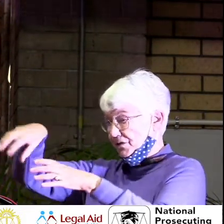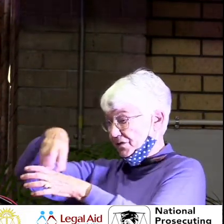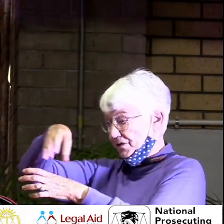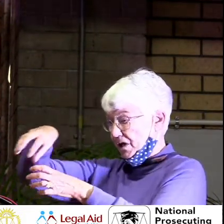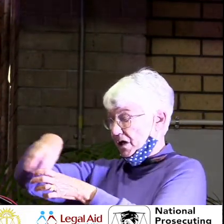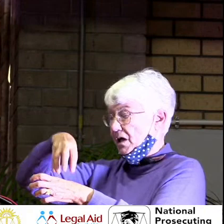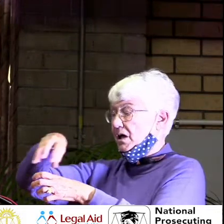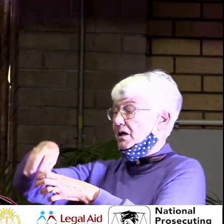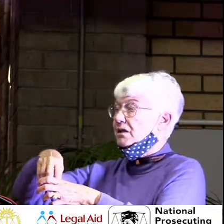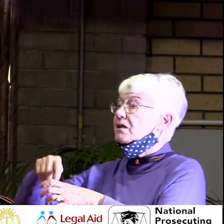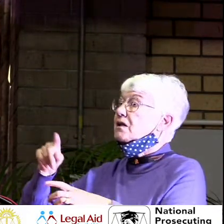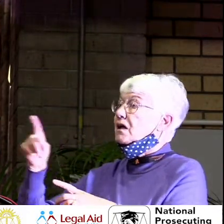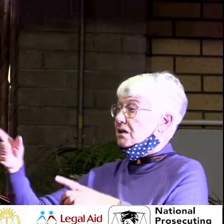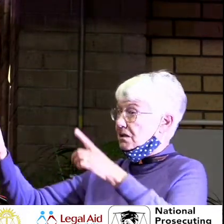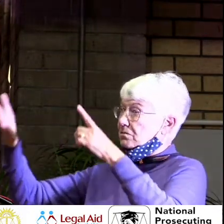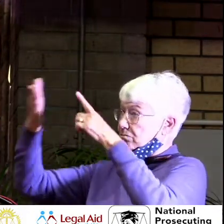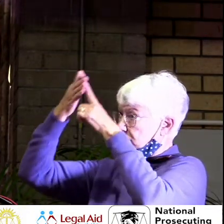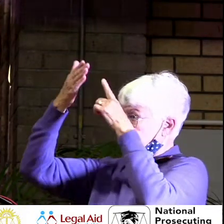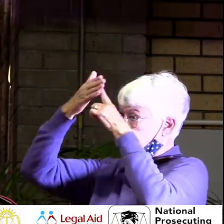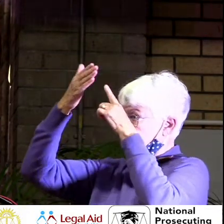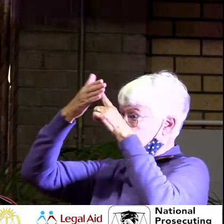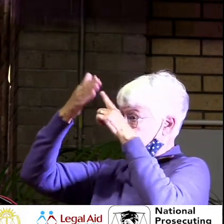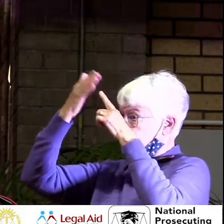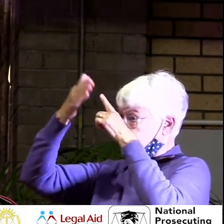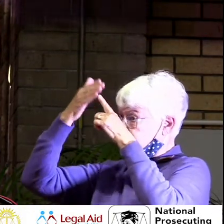office accordingly.